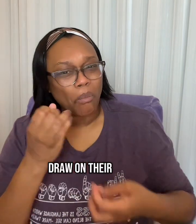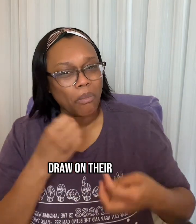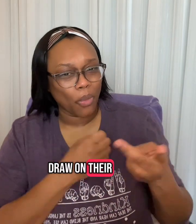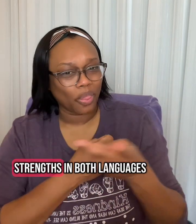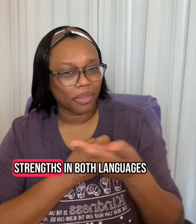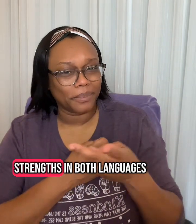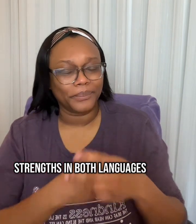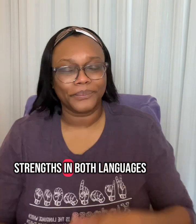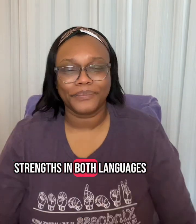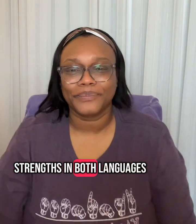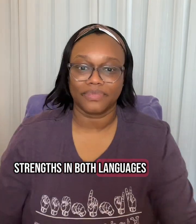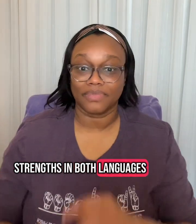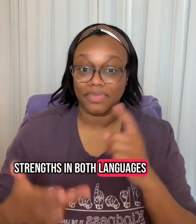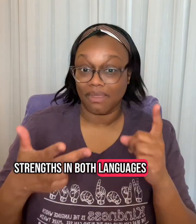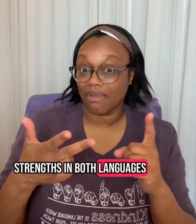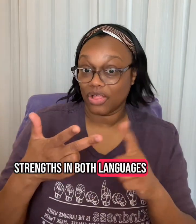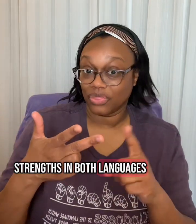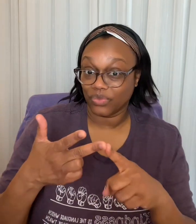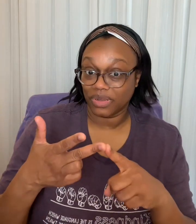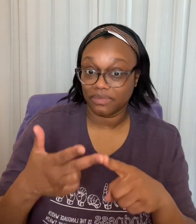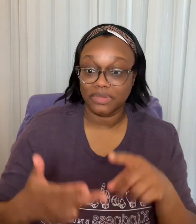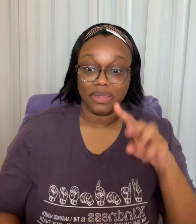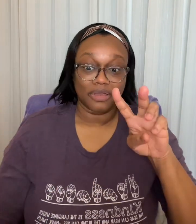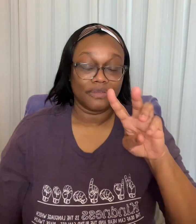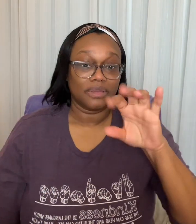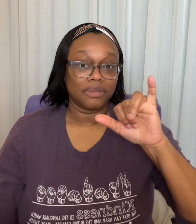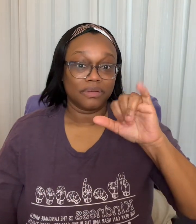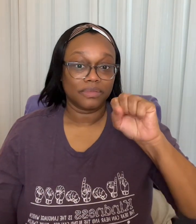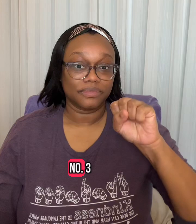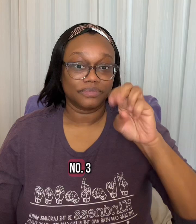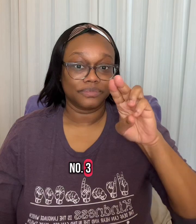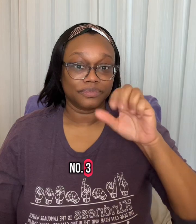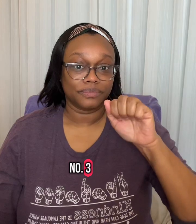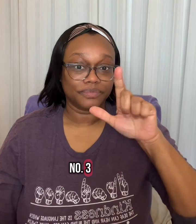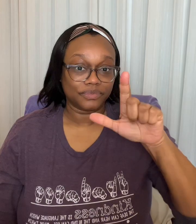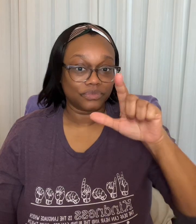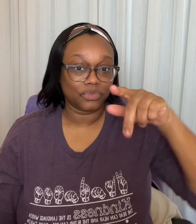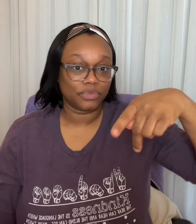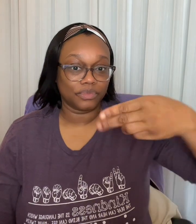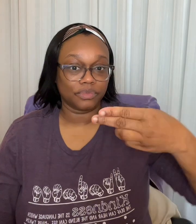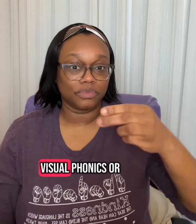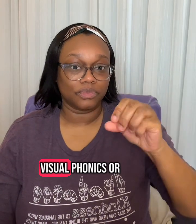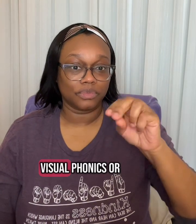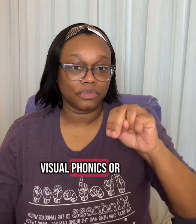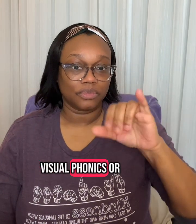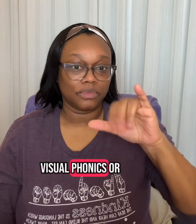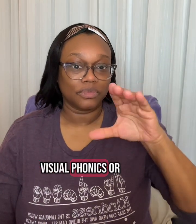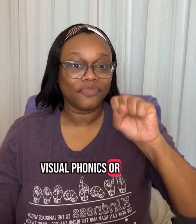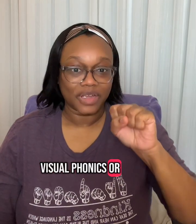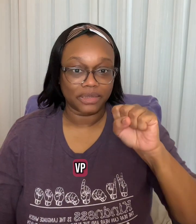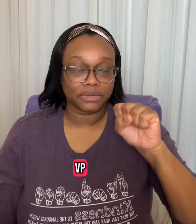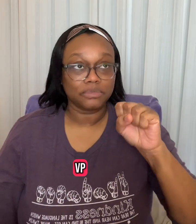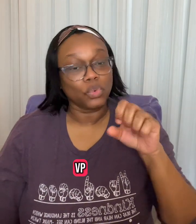their strengths in both languages. Number 3, visual phonics, or VP.